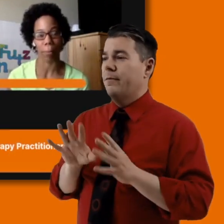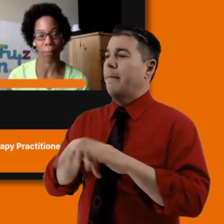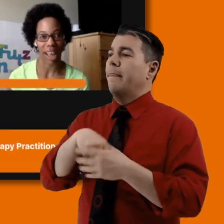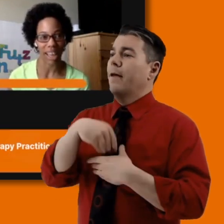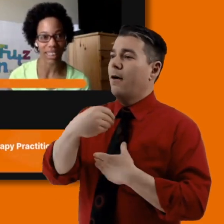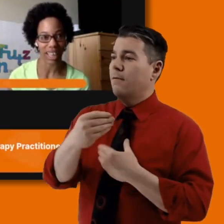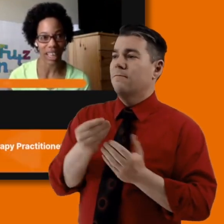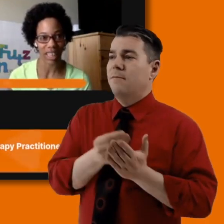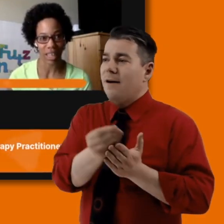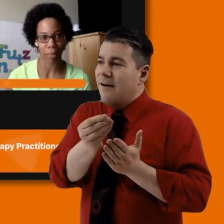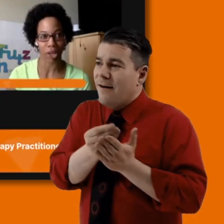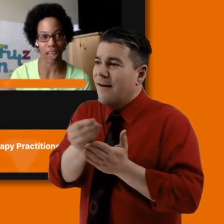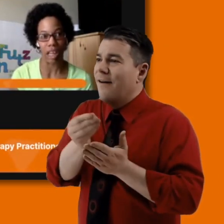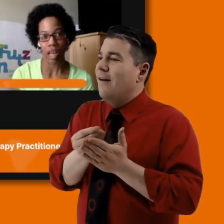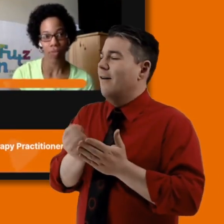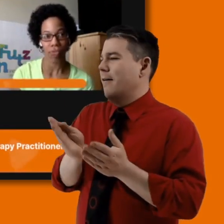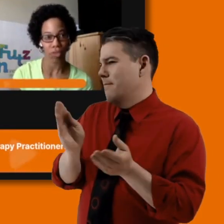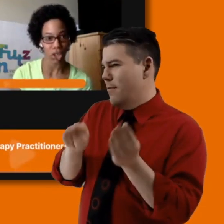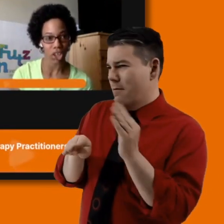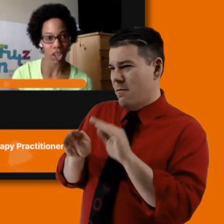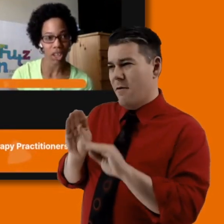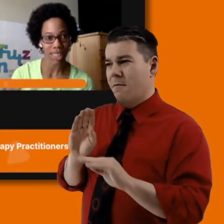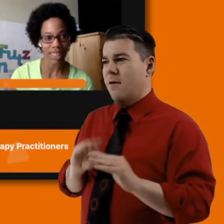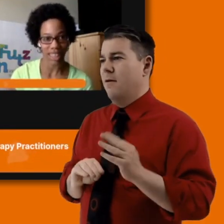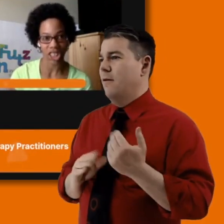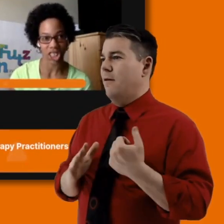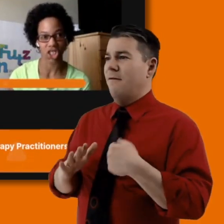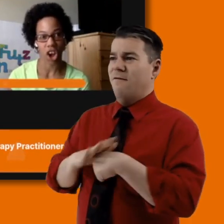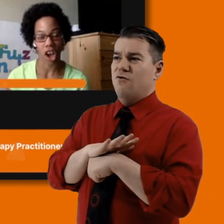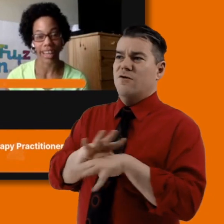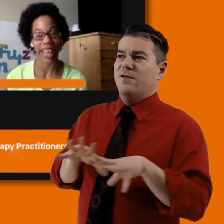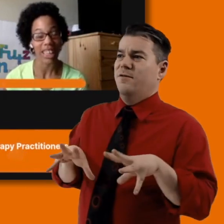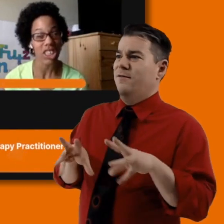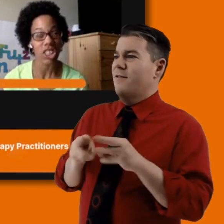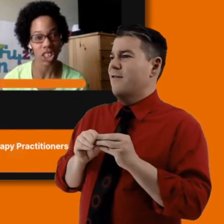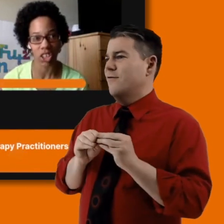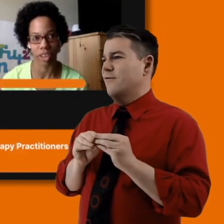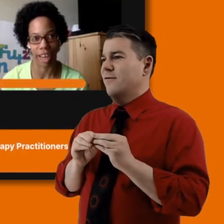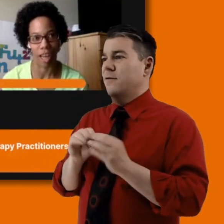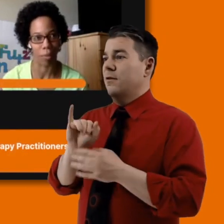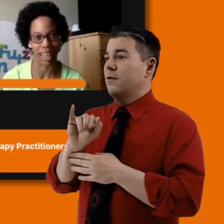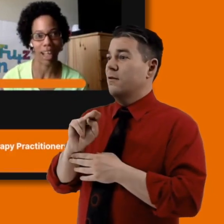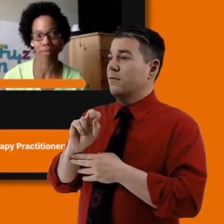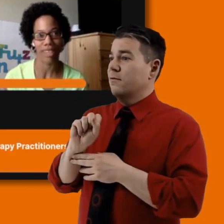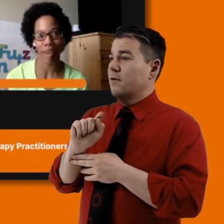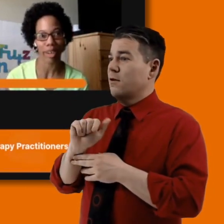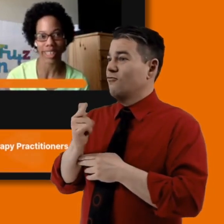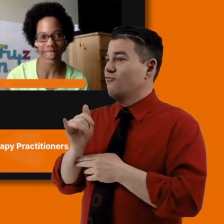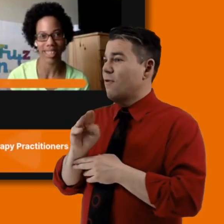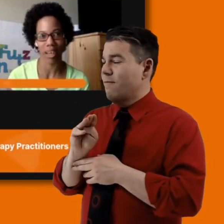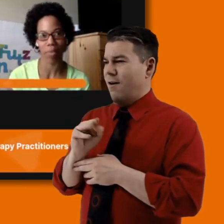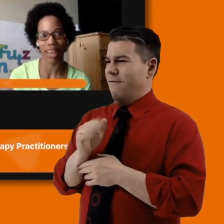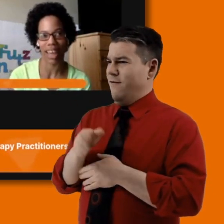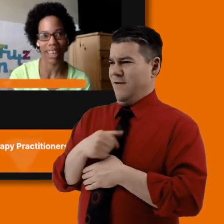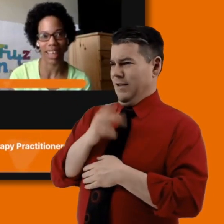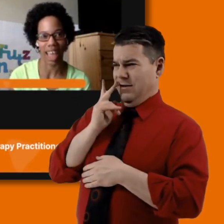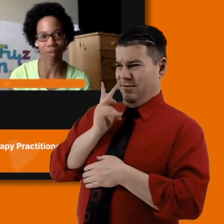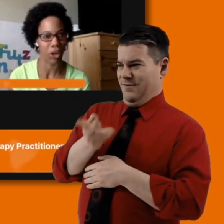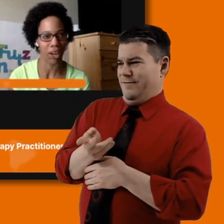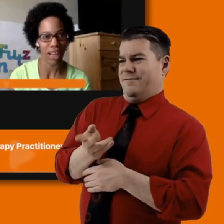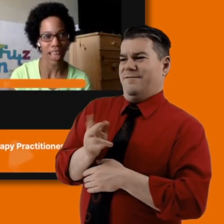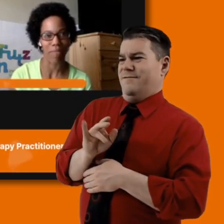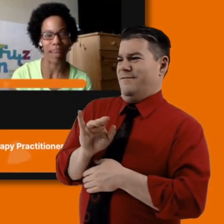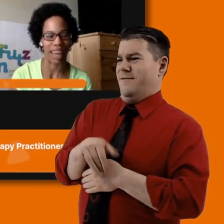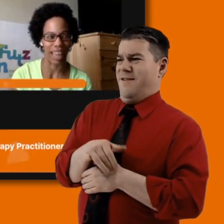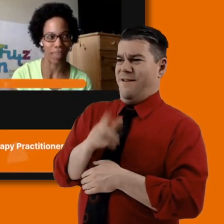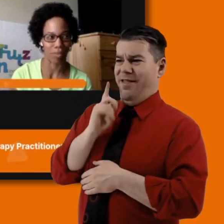out and buying things and putting full sessions on Instagram. Like I've never seen something like it